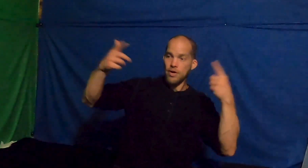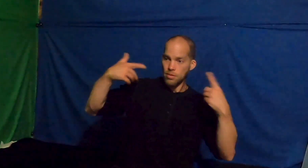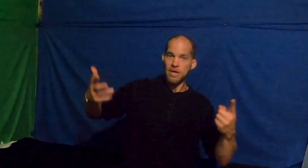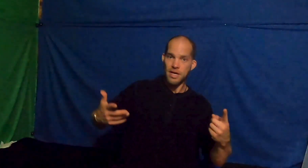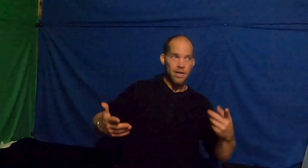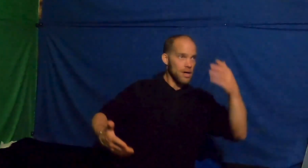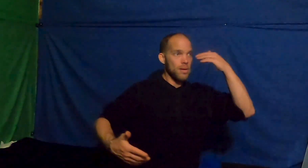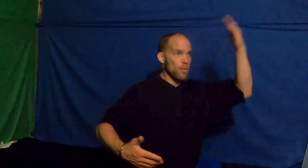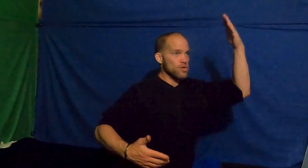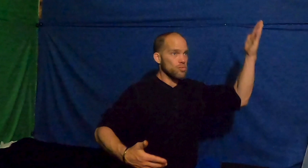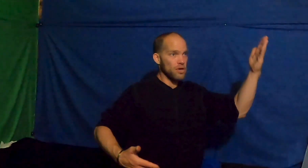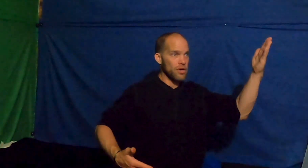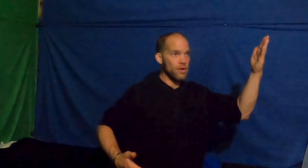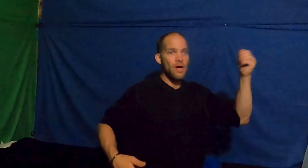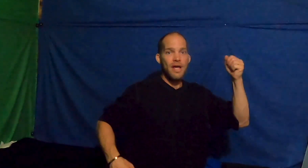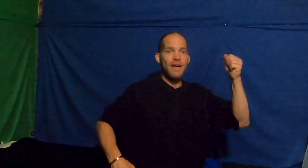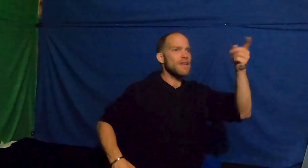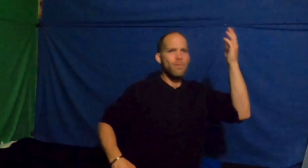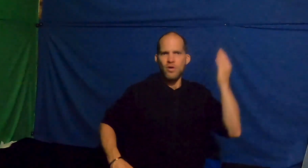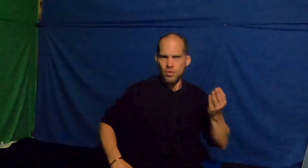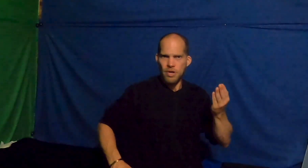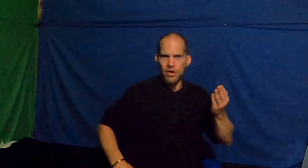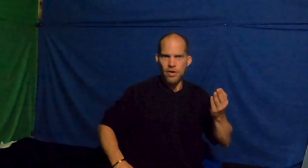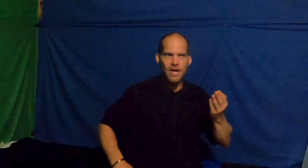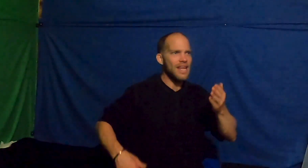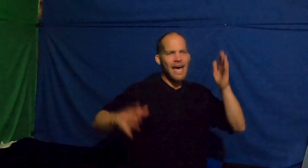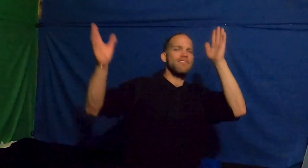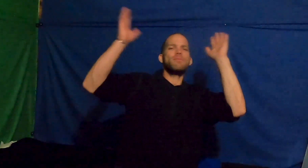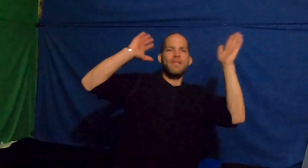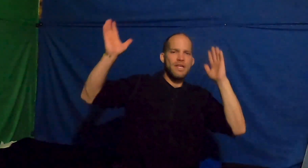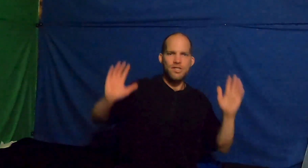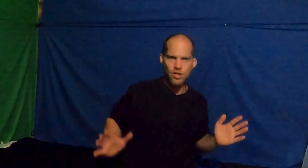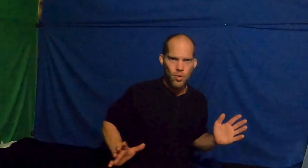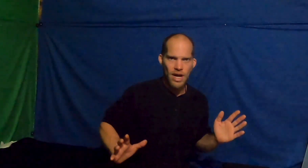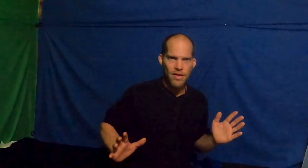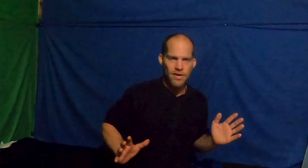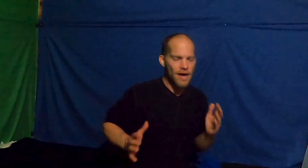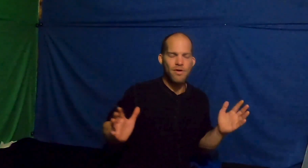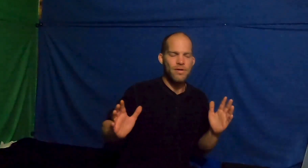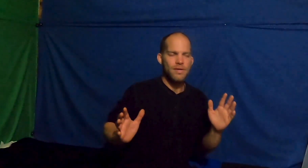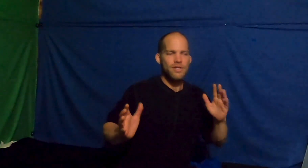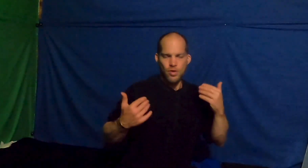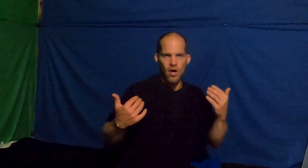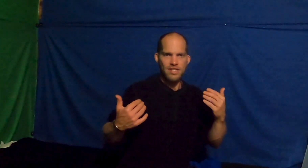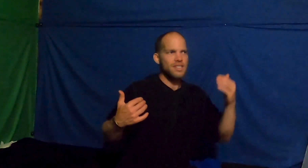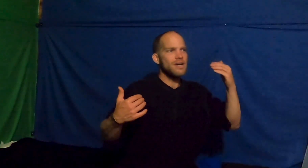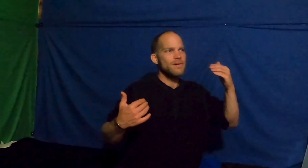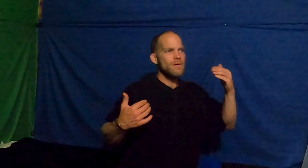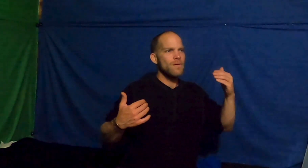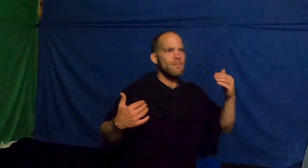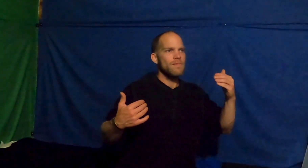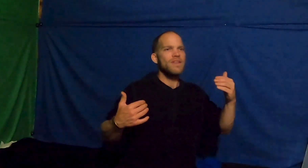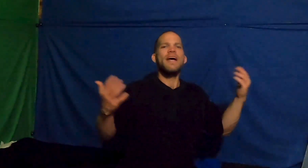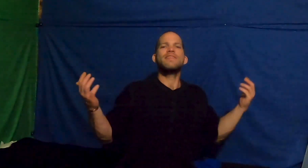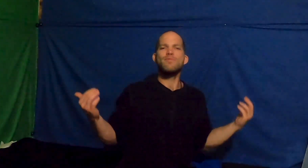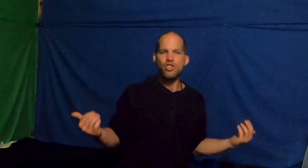to be more superior, if they're more superior and they have the abilities to do it ever to us, let them show